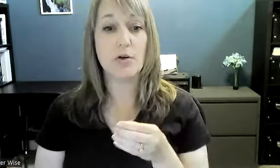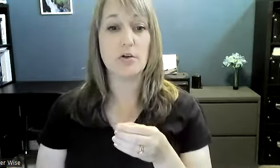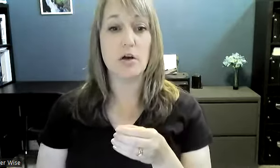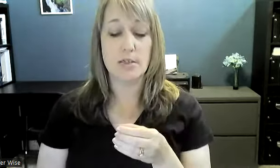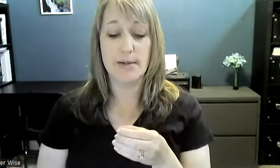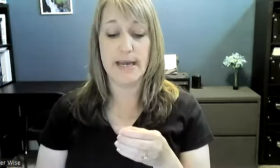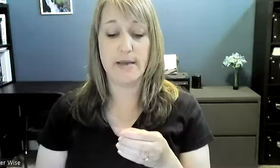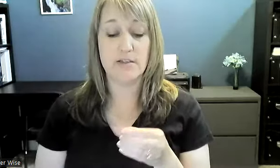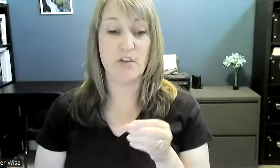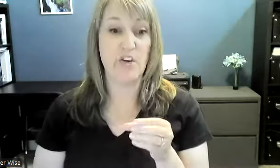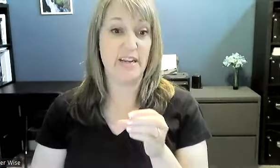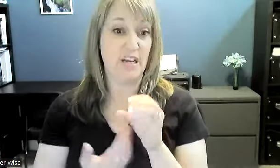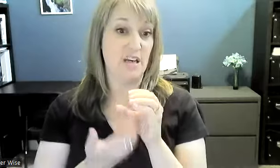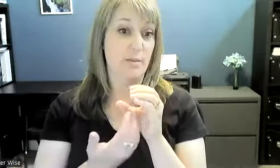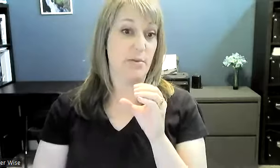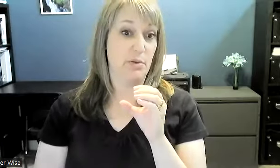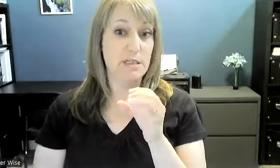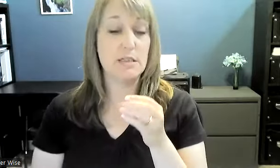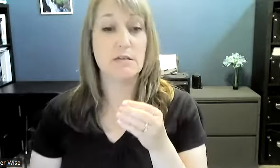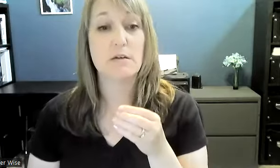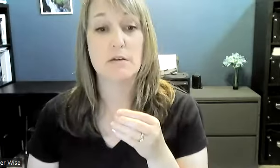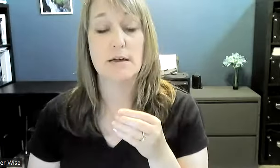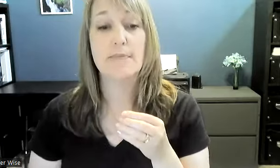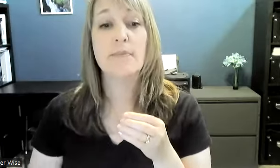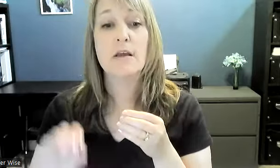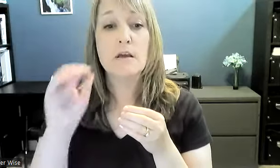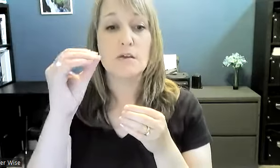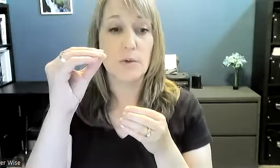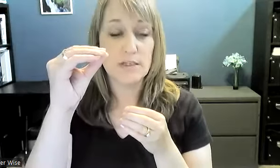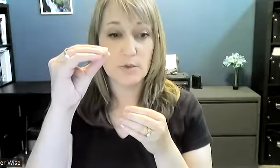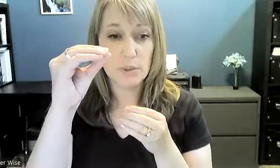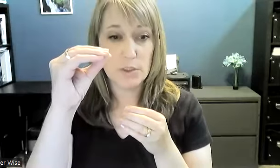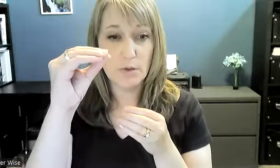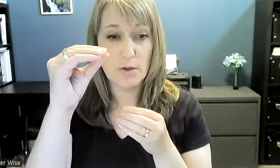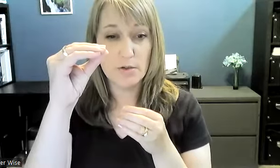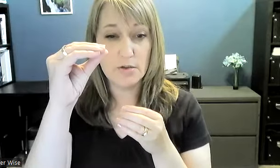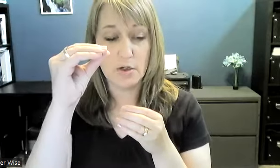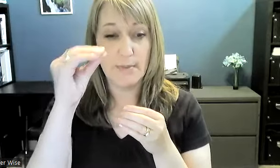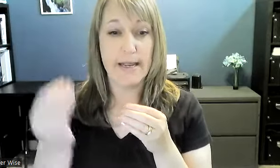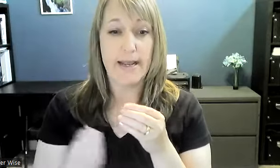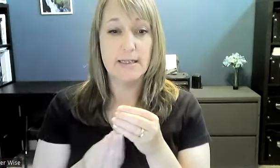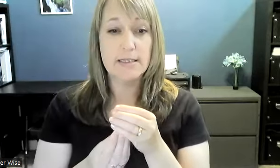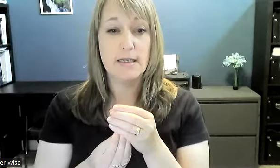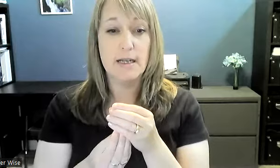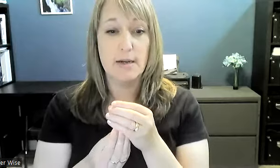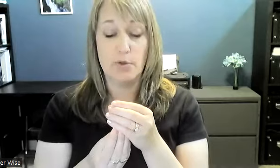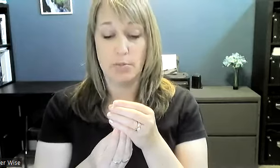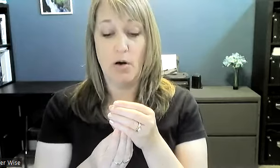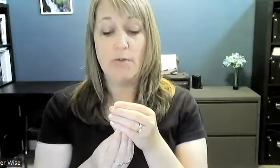your non-dominant hand so that your hand can come up through it. All right. So you want a squished O on your dominant hand with your palm